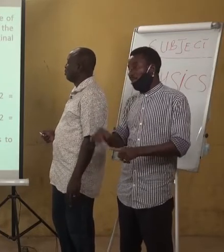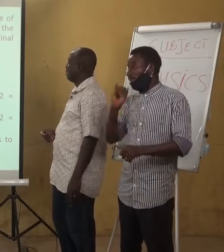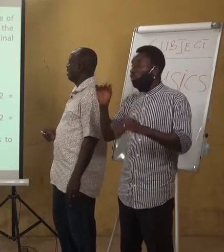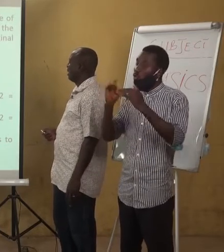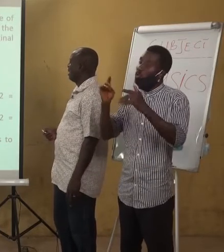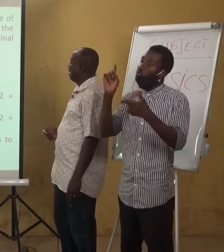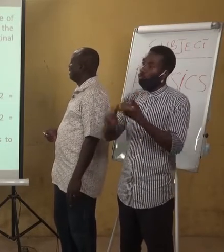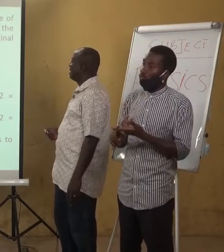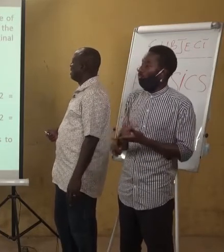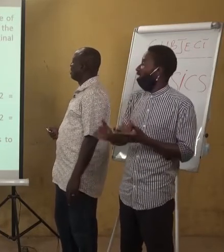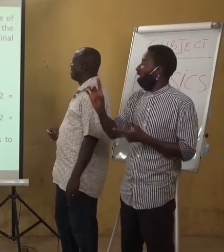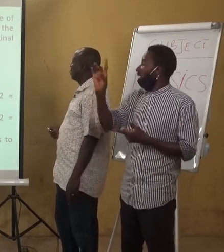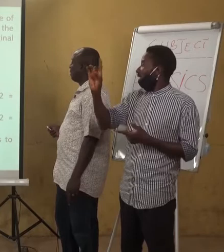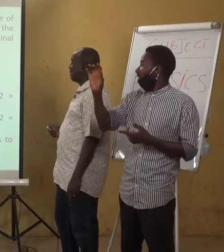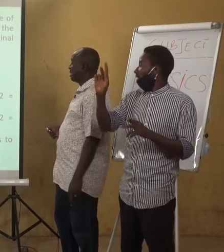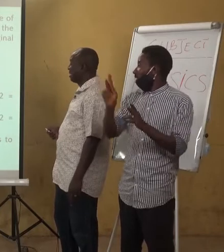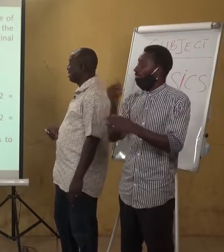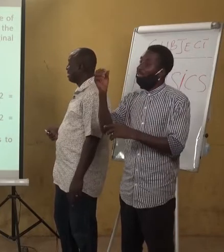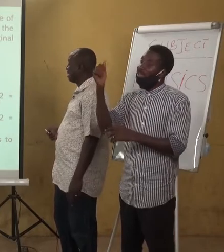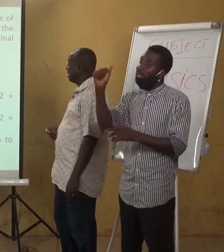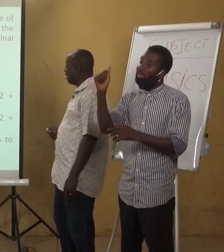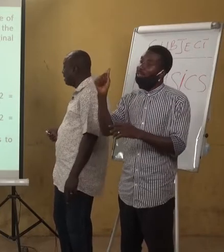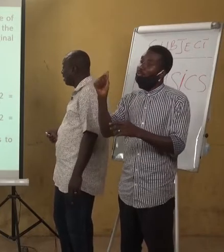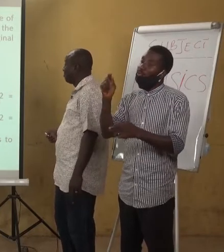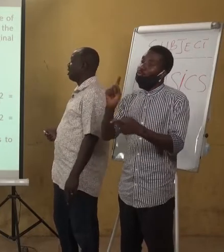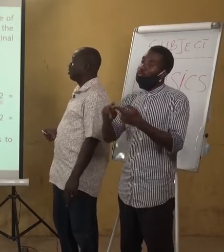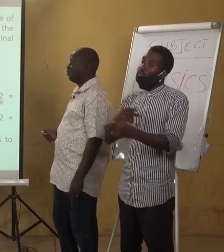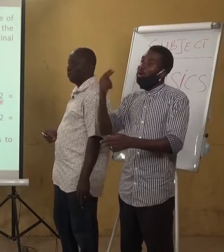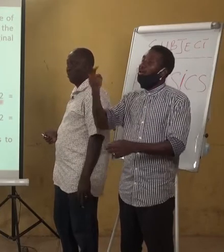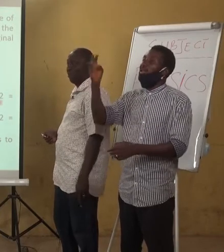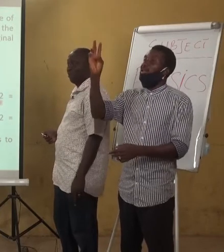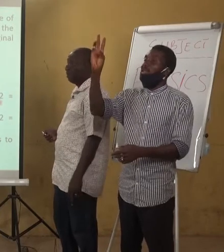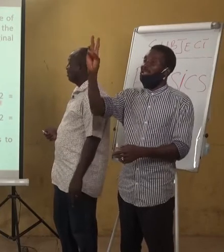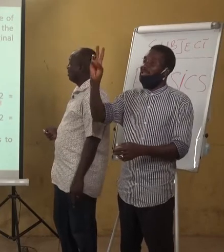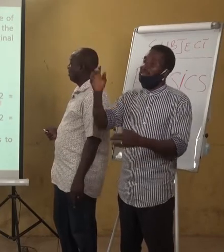equals to 8 times 10 to power 6 divided by 2.